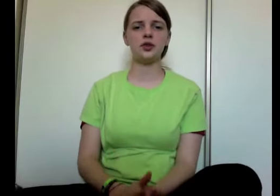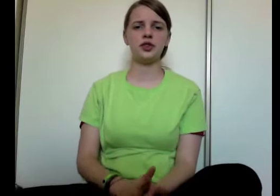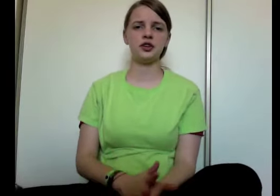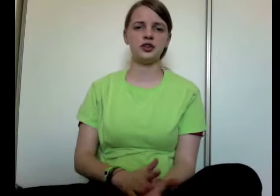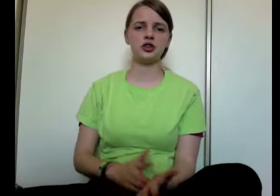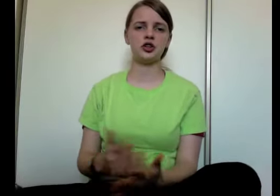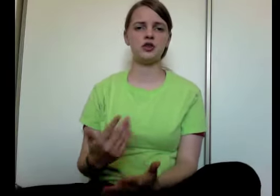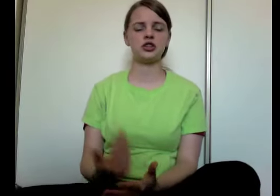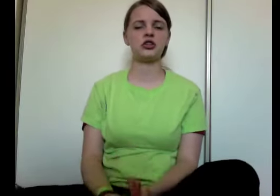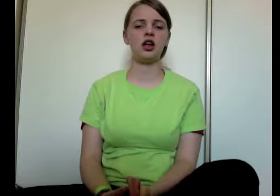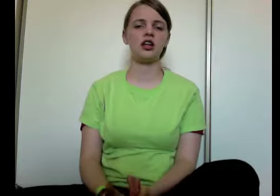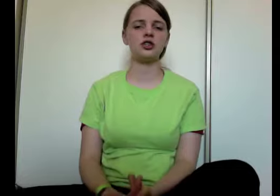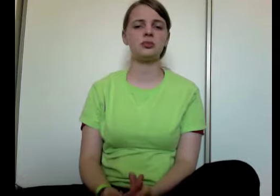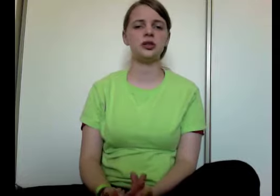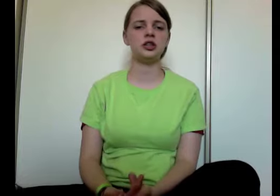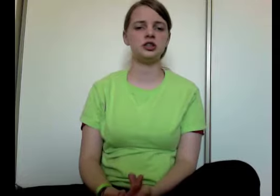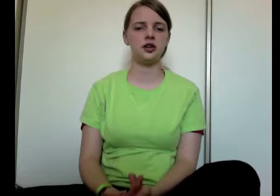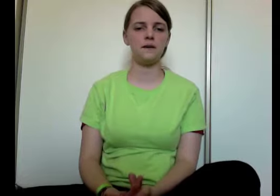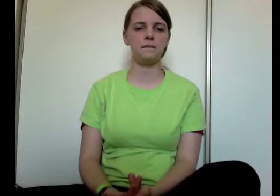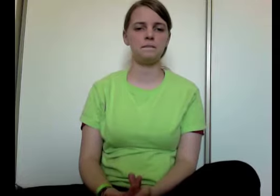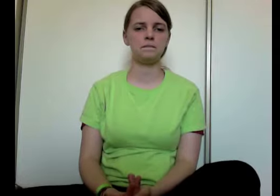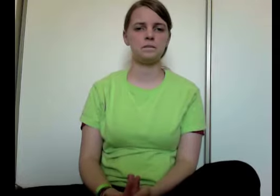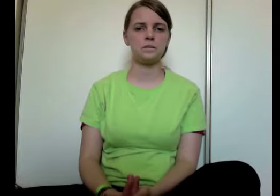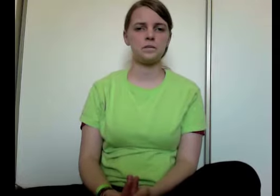the correct gloss, but it's